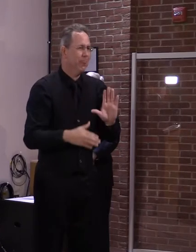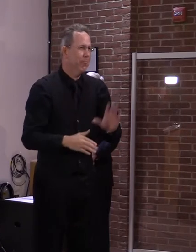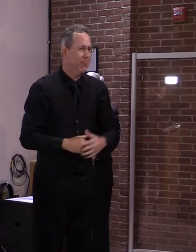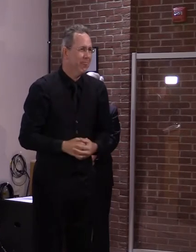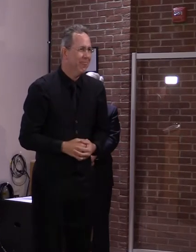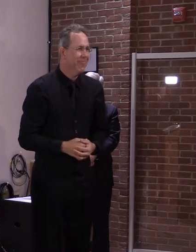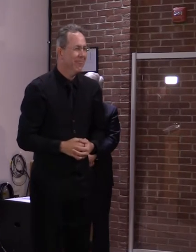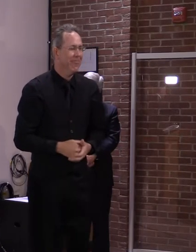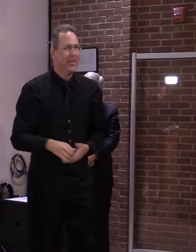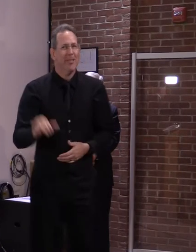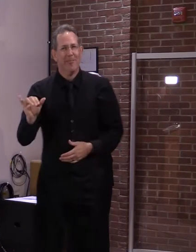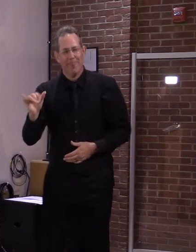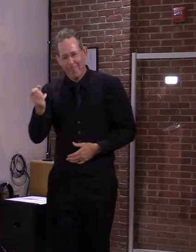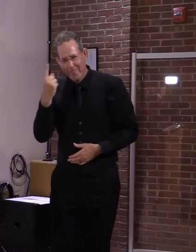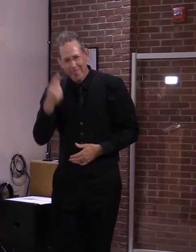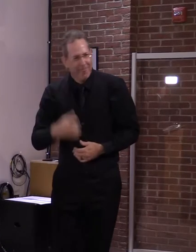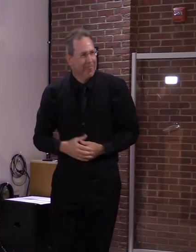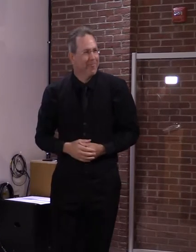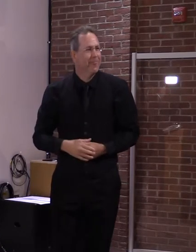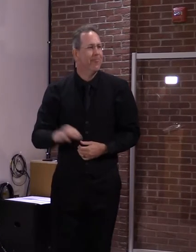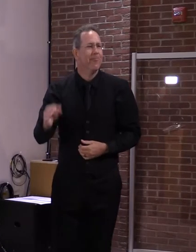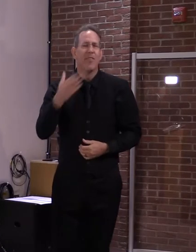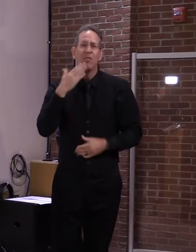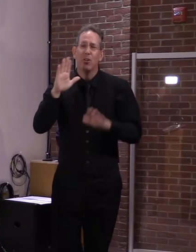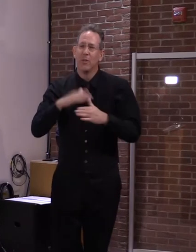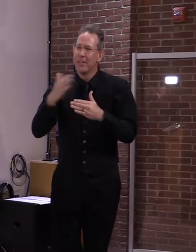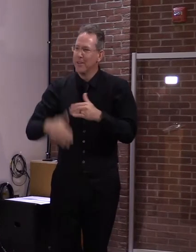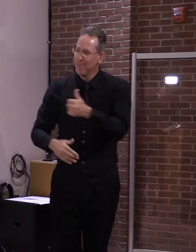Okay. Thank you, everyone. Have a good weekend. Thank you.